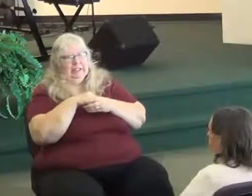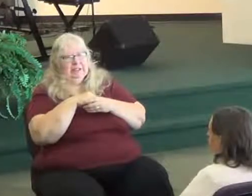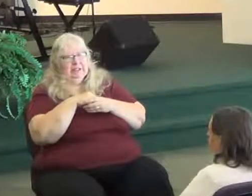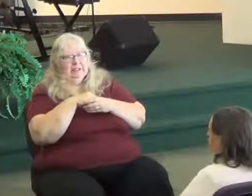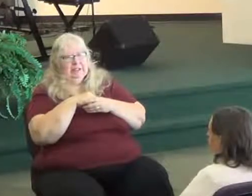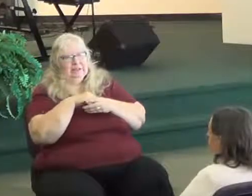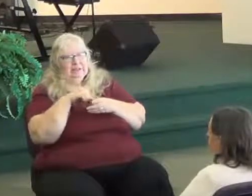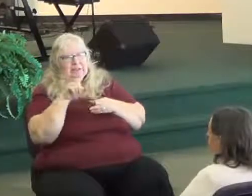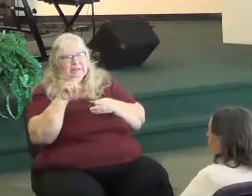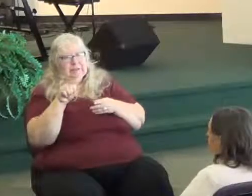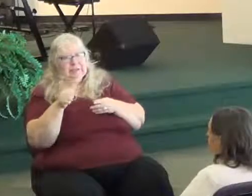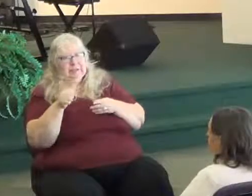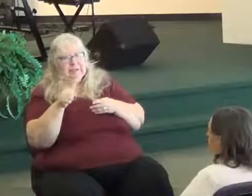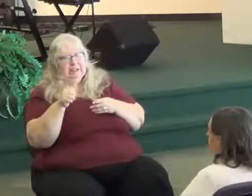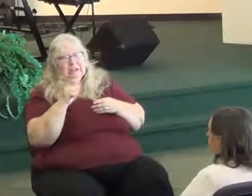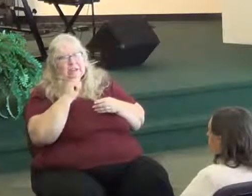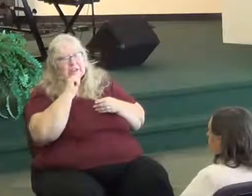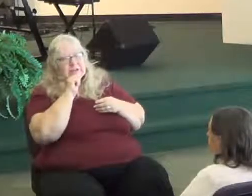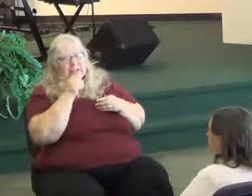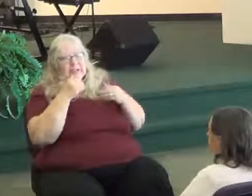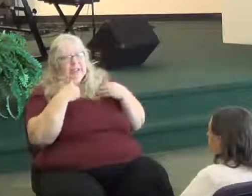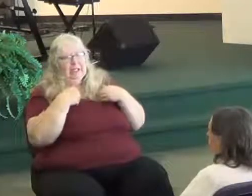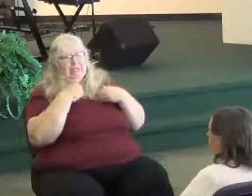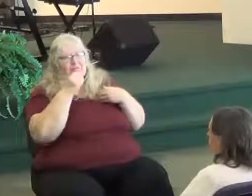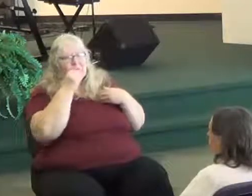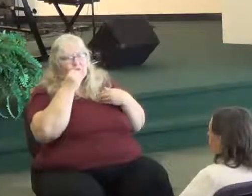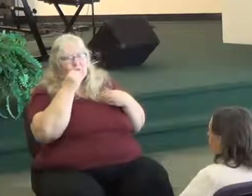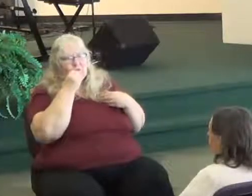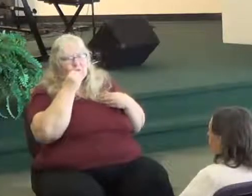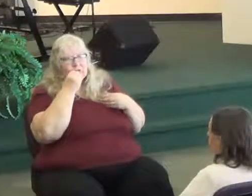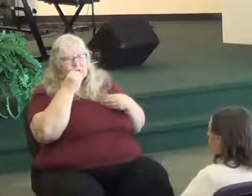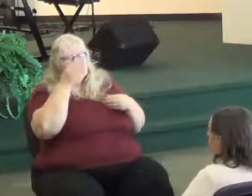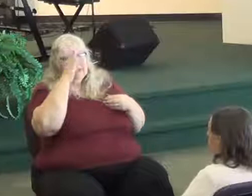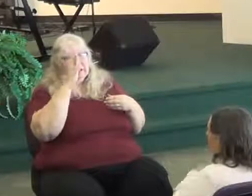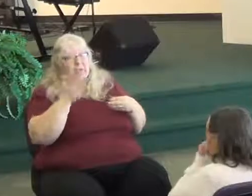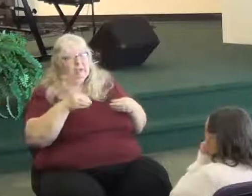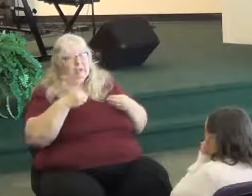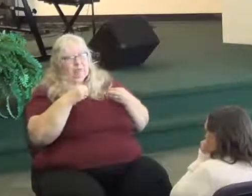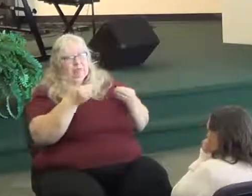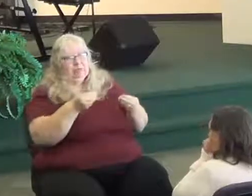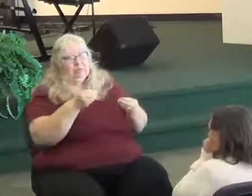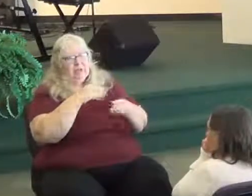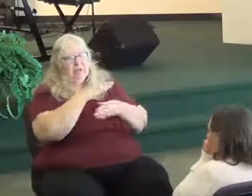I said, no, that's not true. God will supply you with